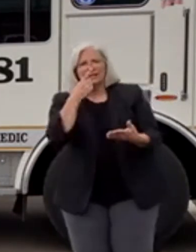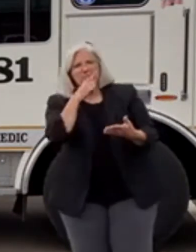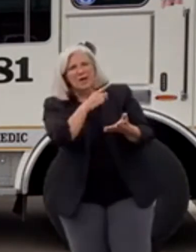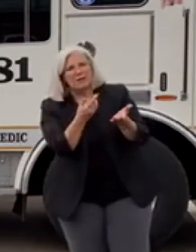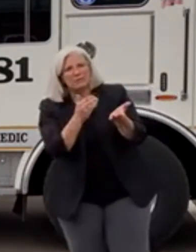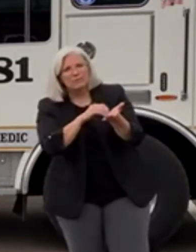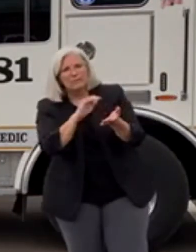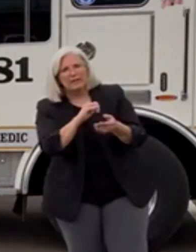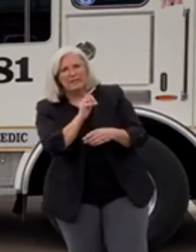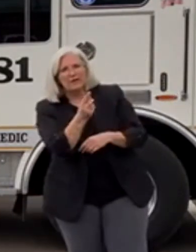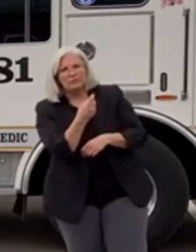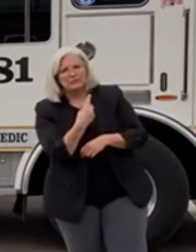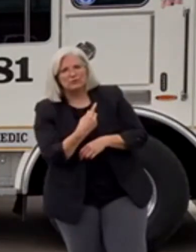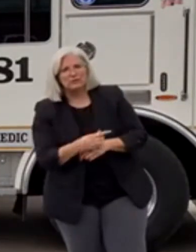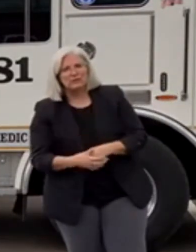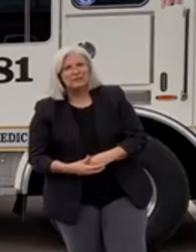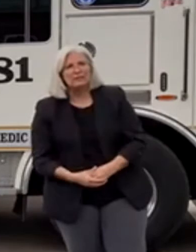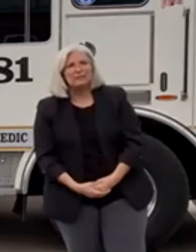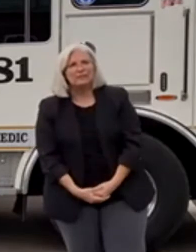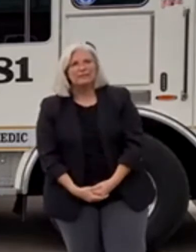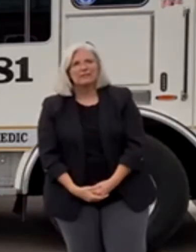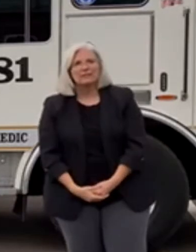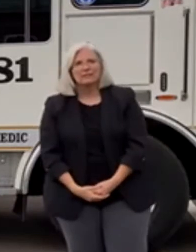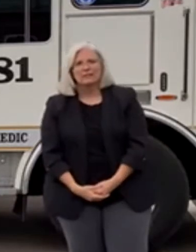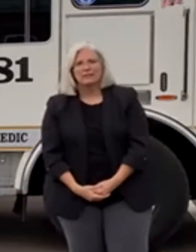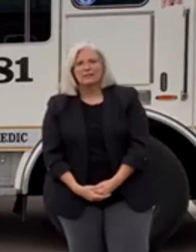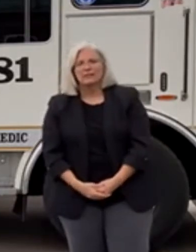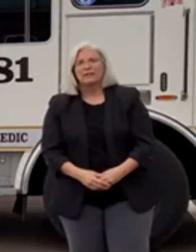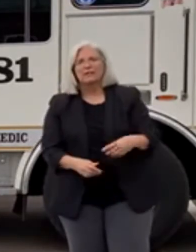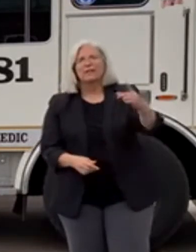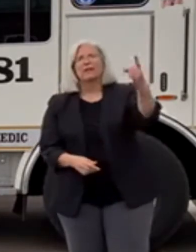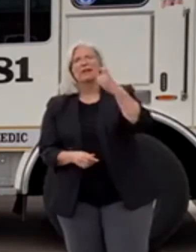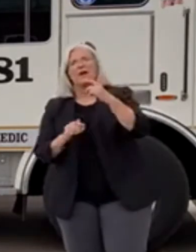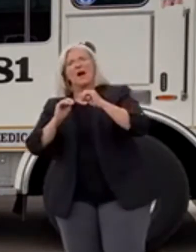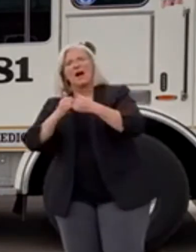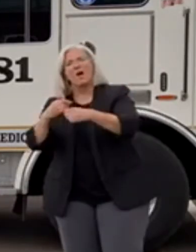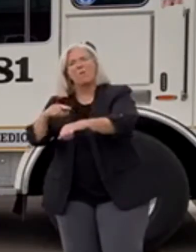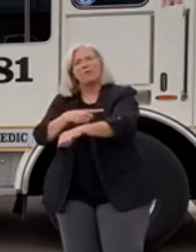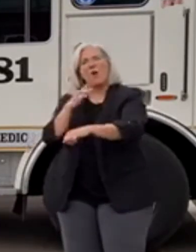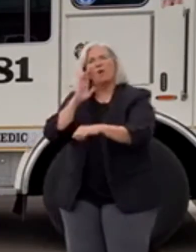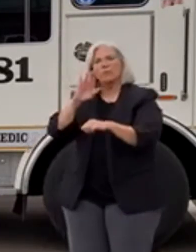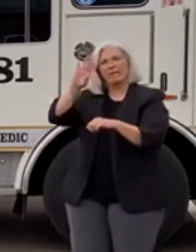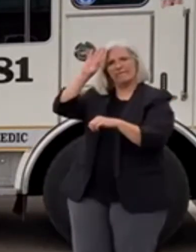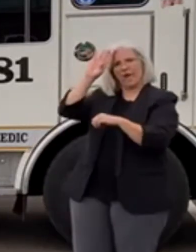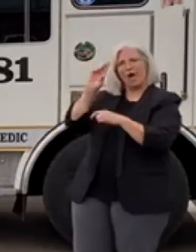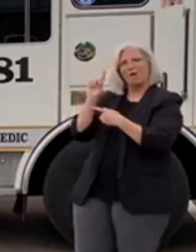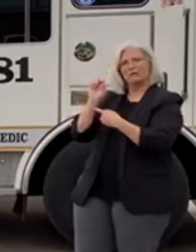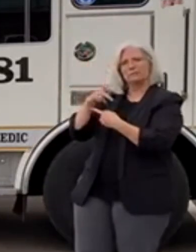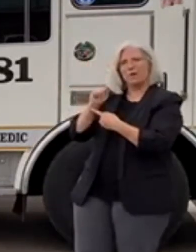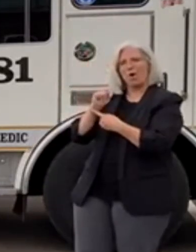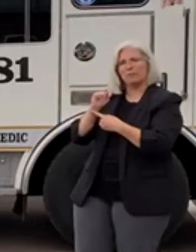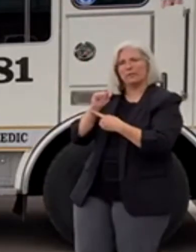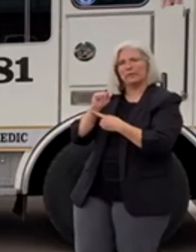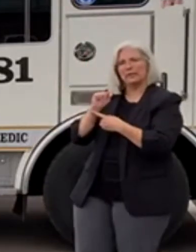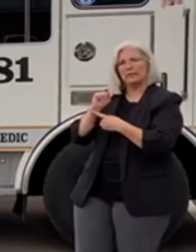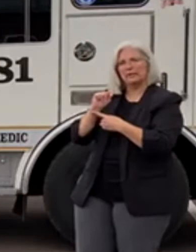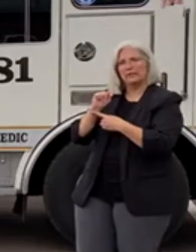question? So, repeat the question? How long will the fire department be part of this enforcement campaign? Oh,